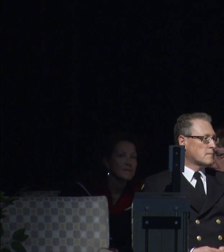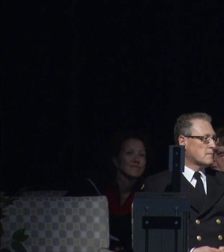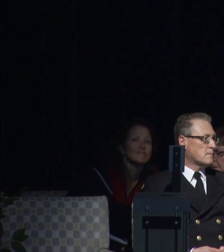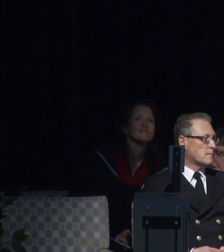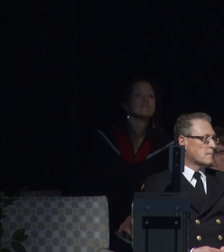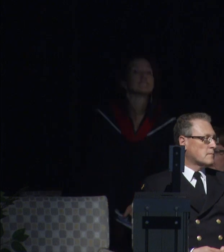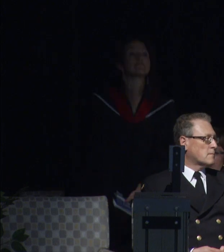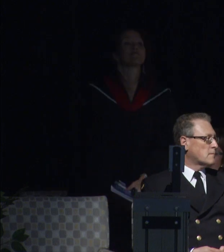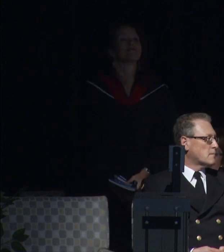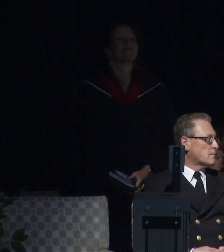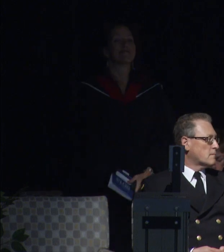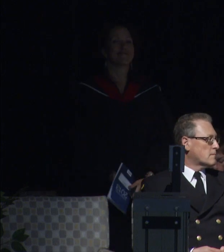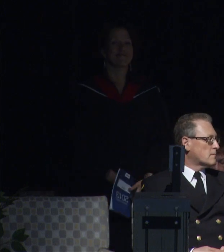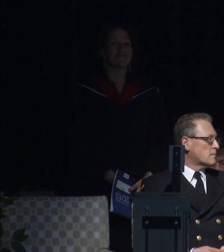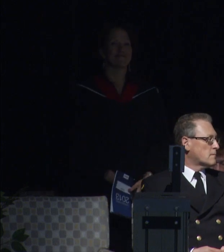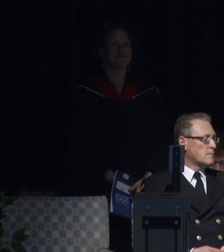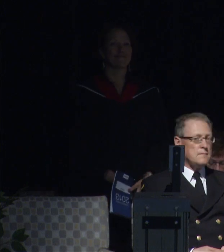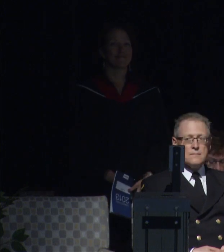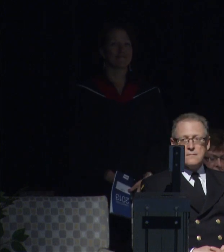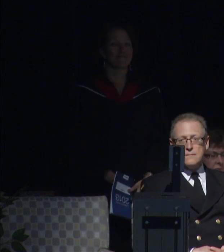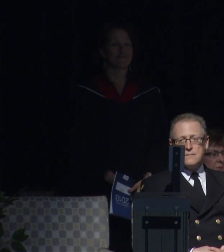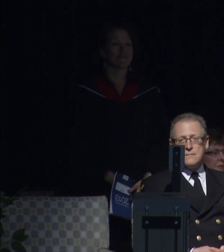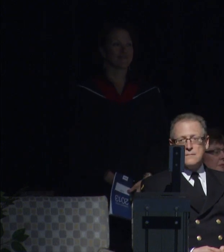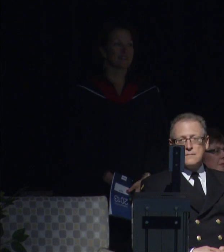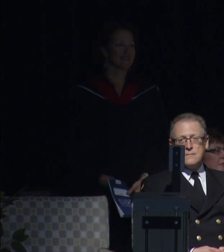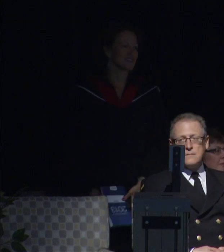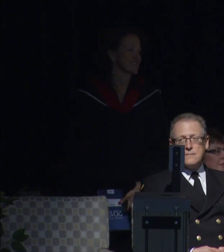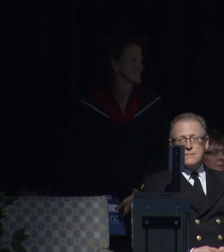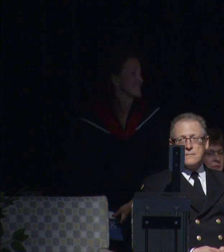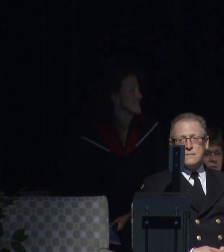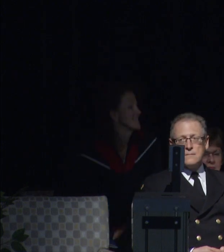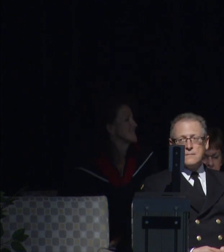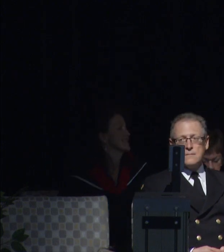Sherry McKillop, Dean, Schools of Business, Applied Arts and New Media.